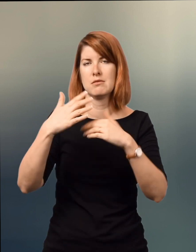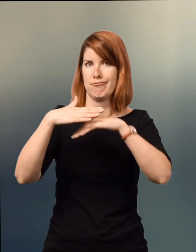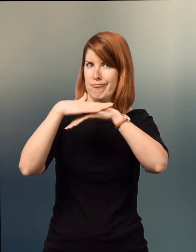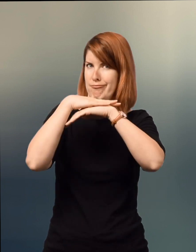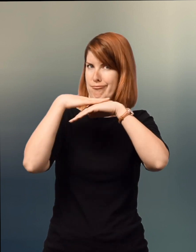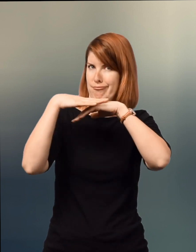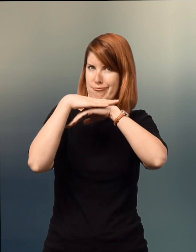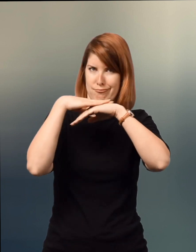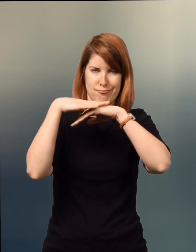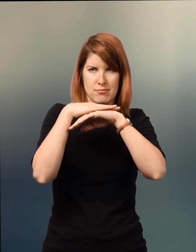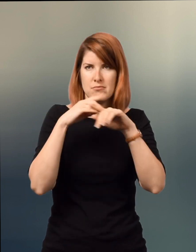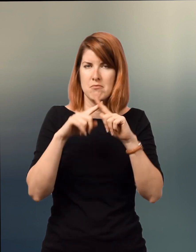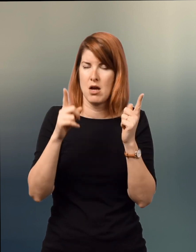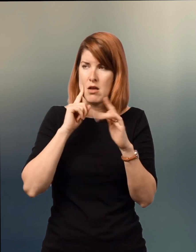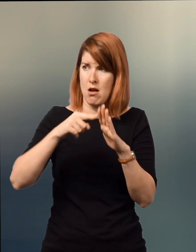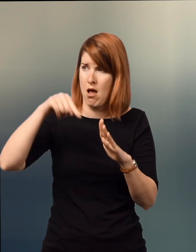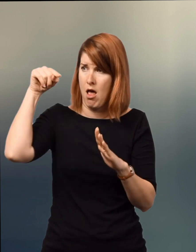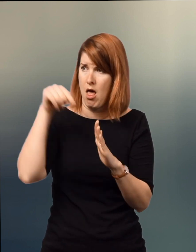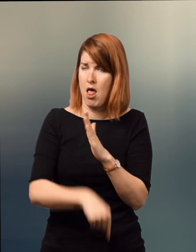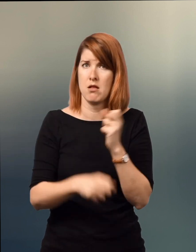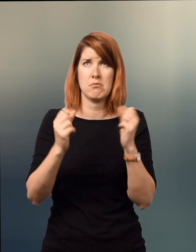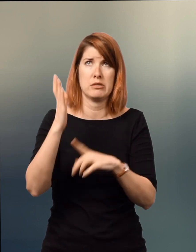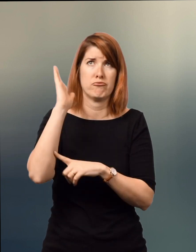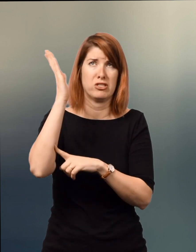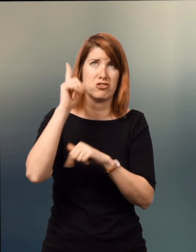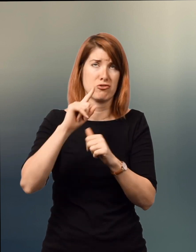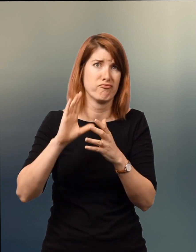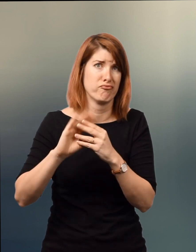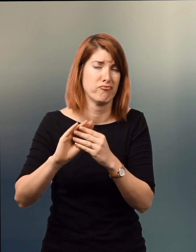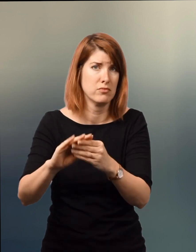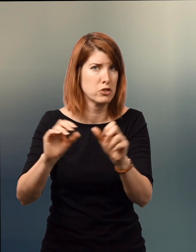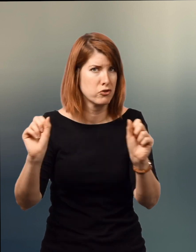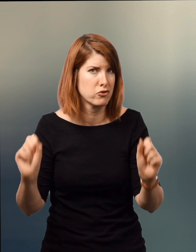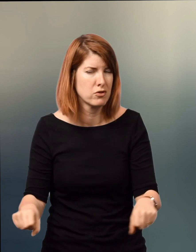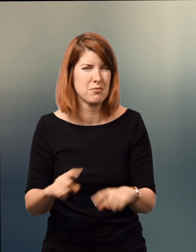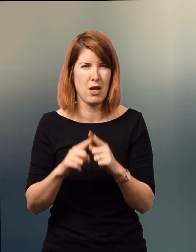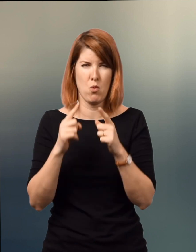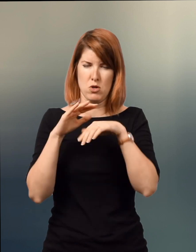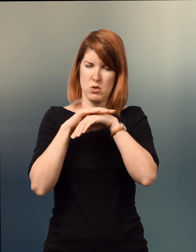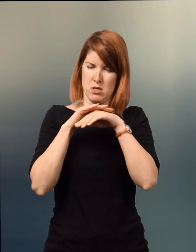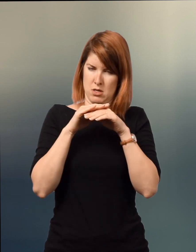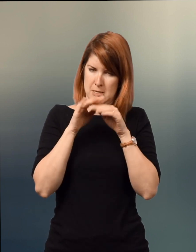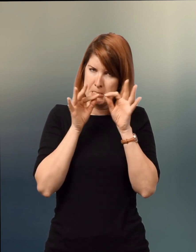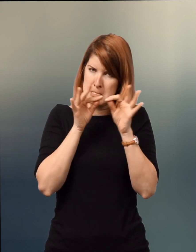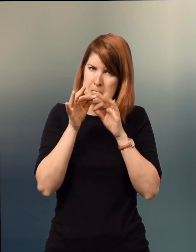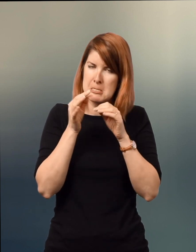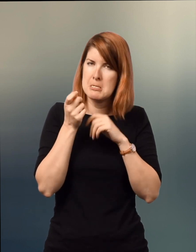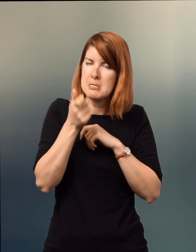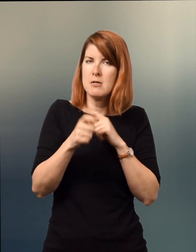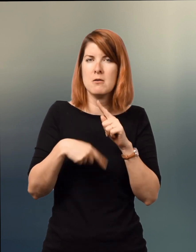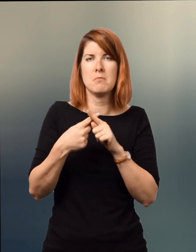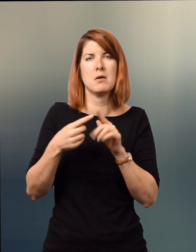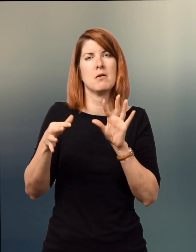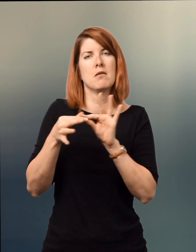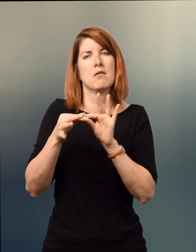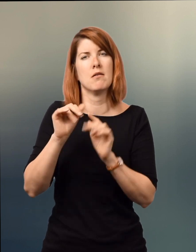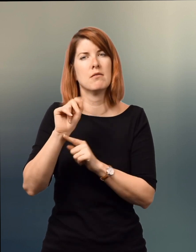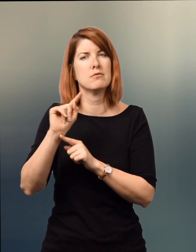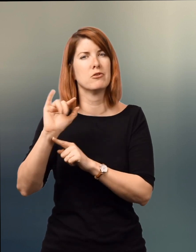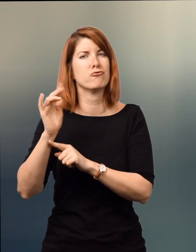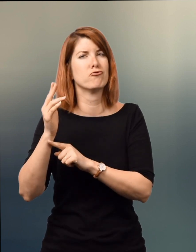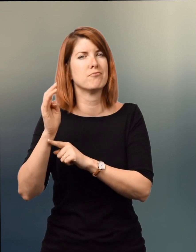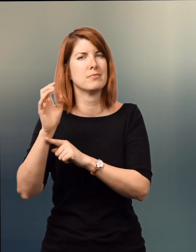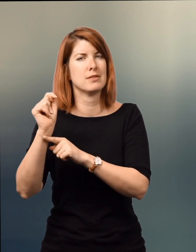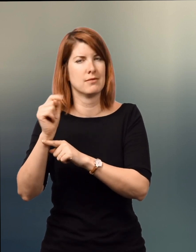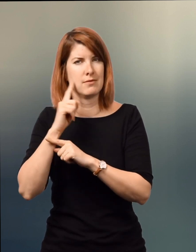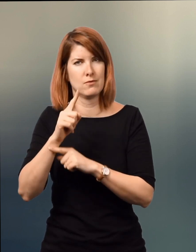easily fill many presentations, but I want to present an introduction that can be useful in understanding adopted children and addressing their unique